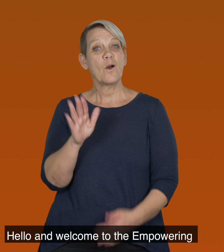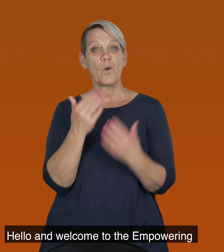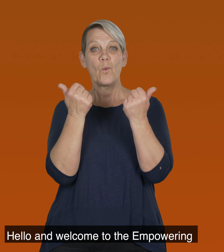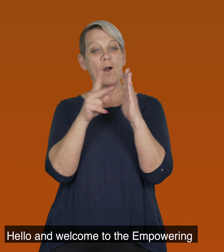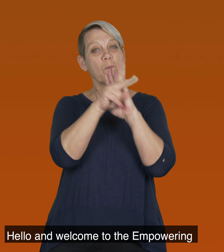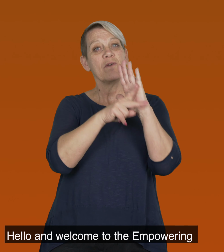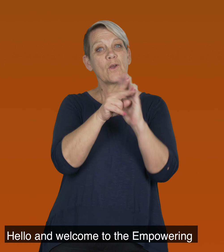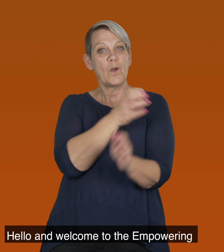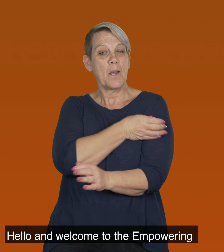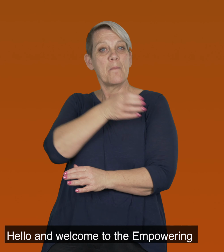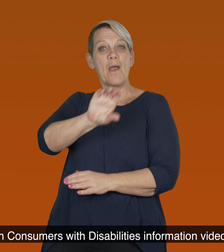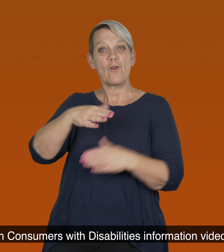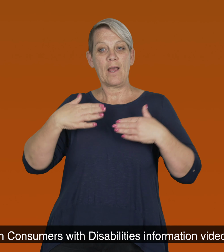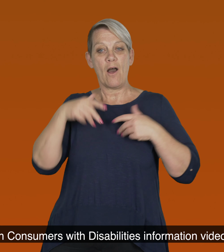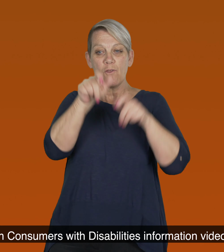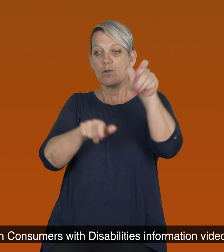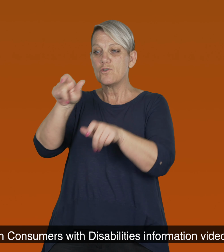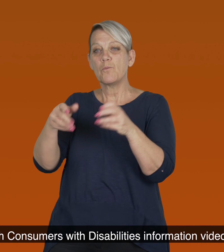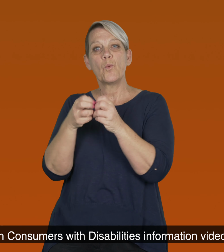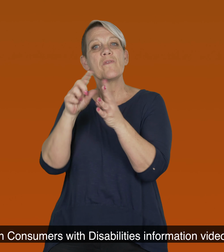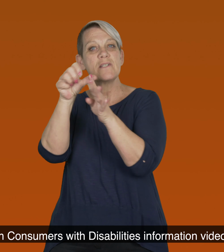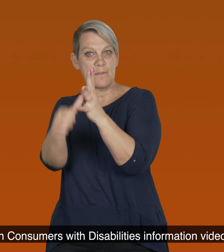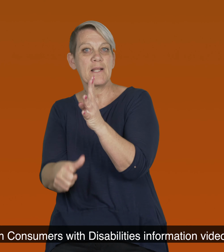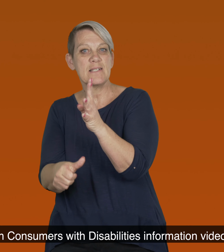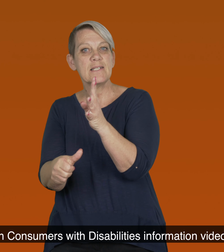Welcome to the Empowering Health Consumers with Disabilities information video.